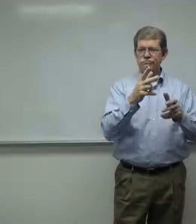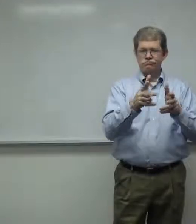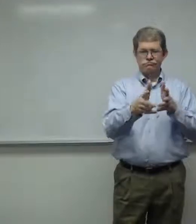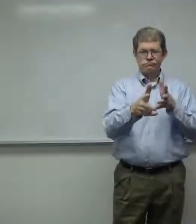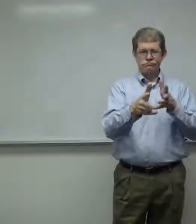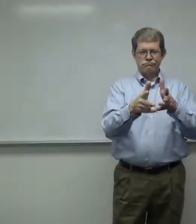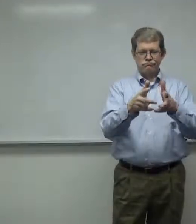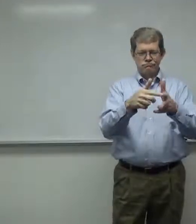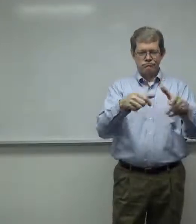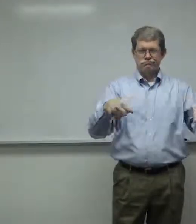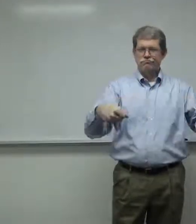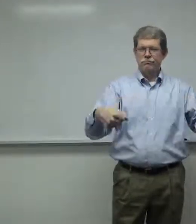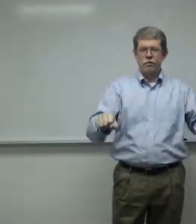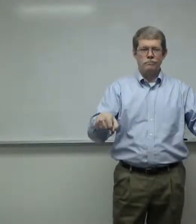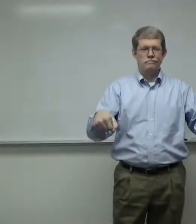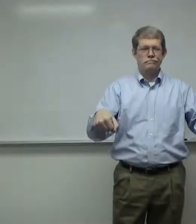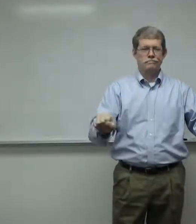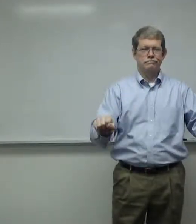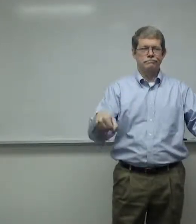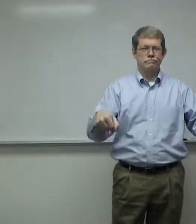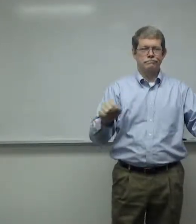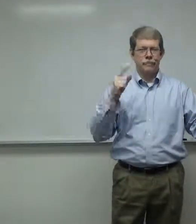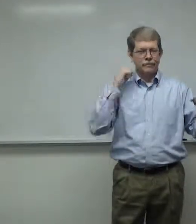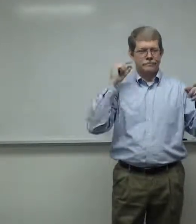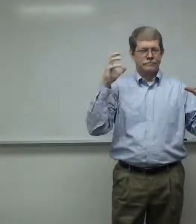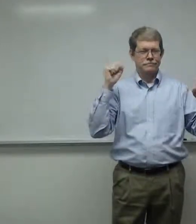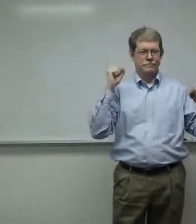A lot of times, you pull up to somebody, they rev up that engine,